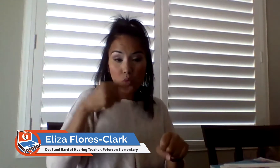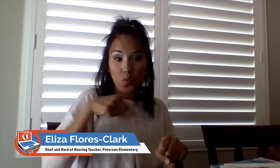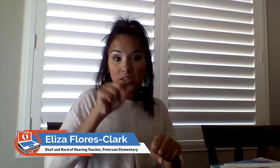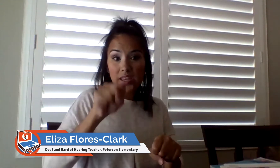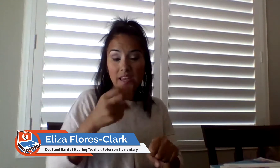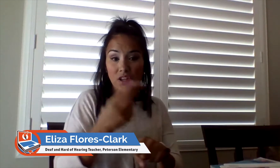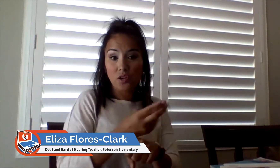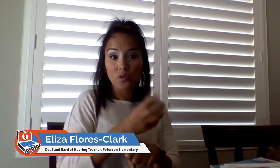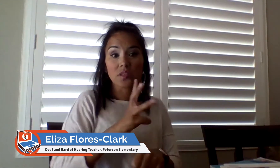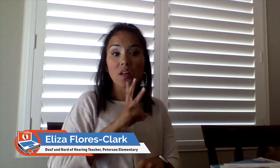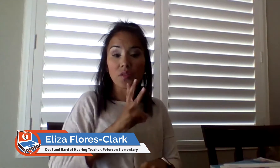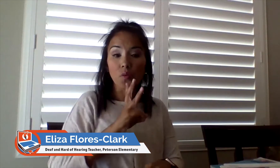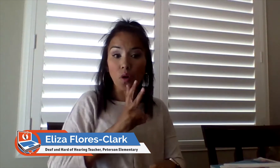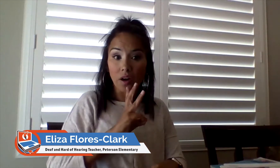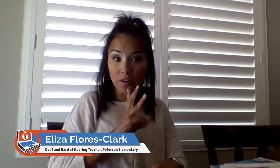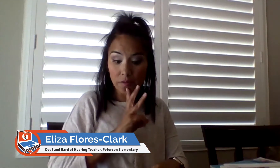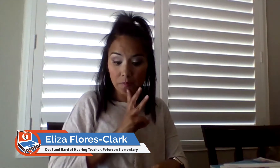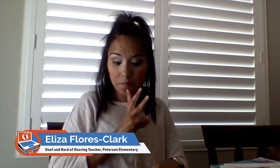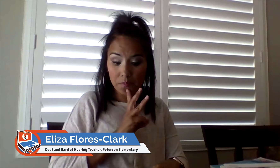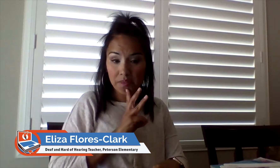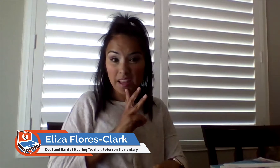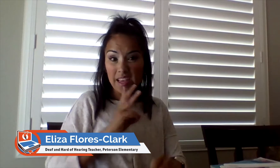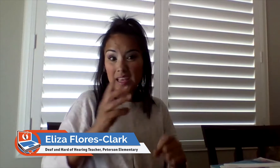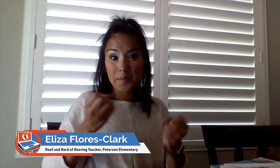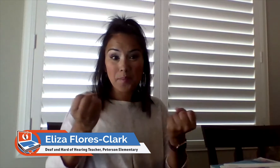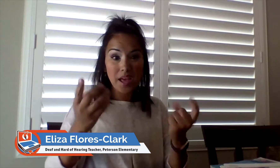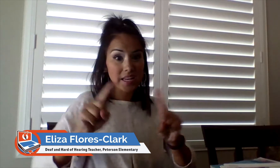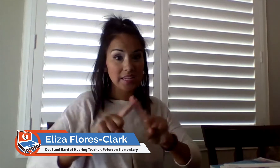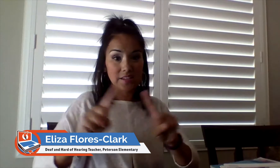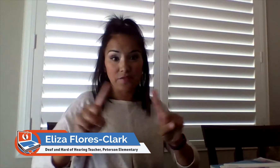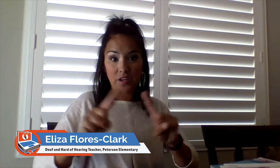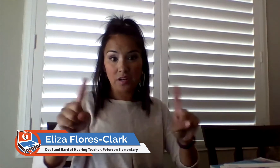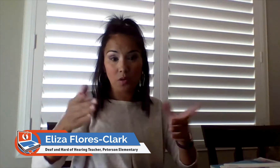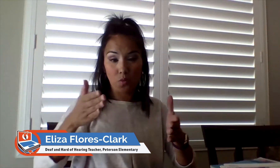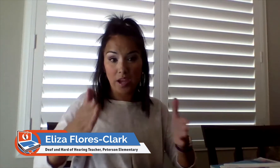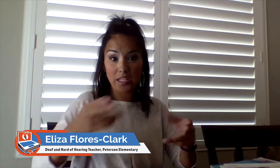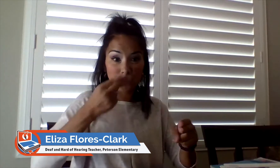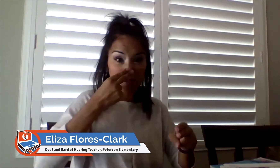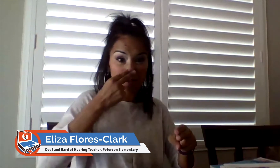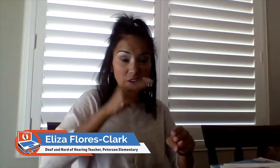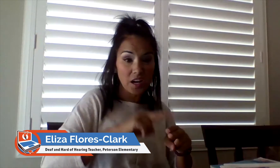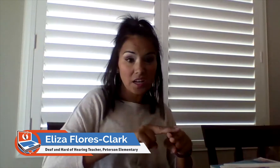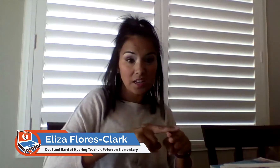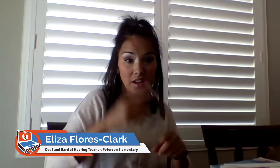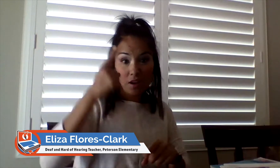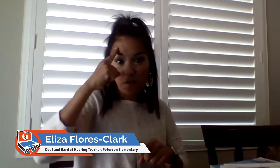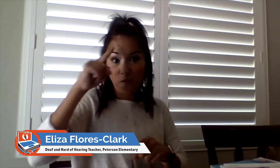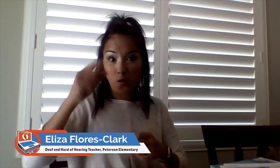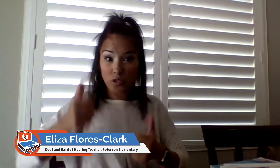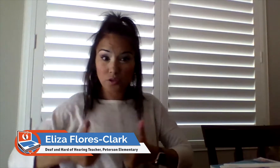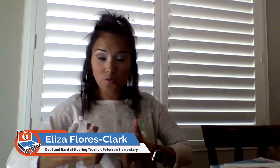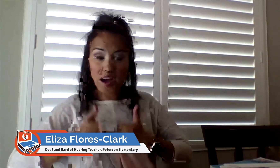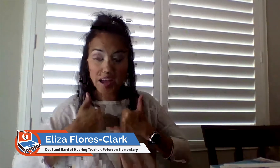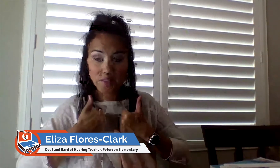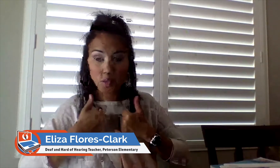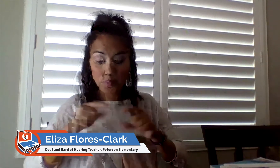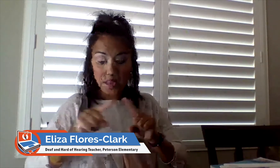we can use the water in many different ways, for fun, for survival. But